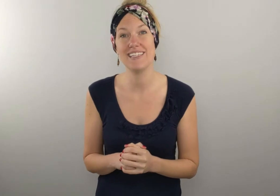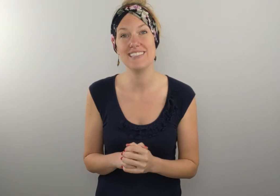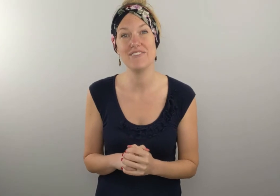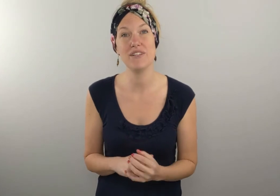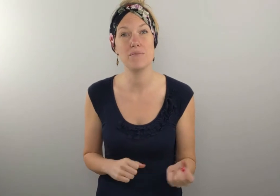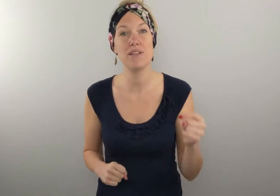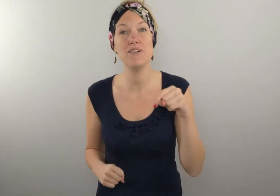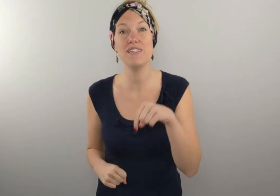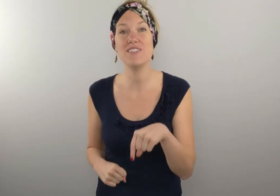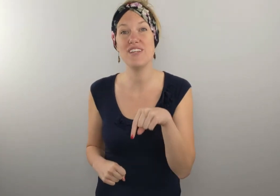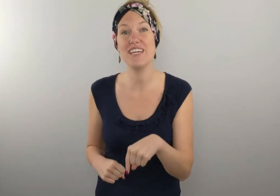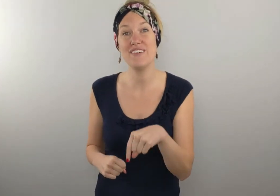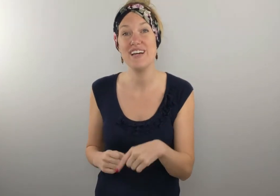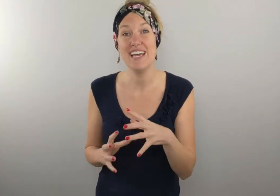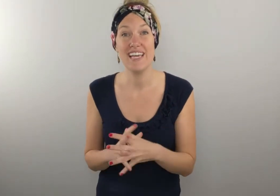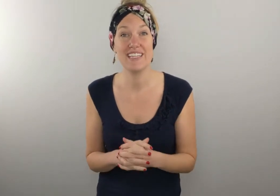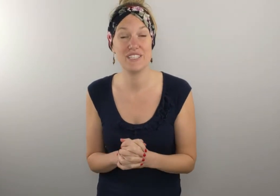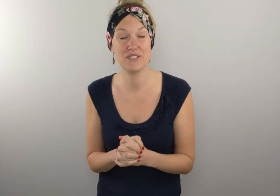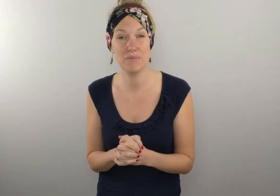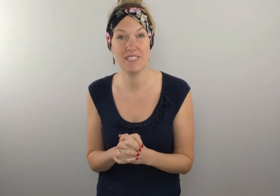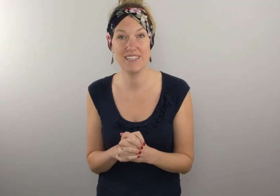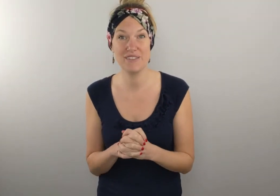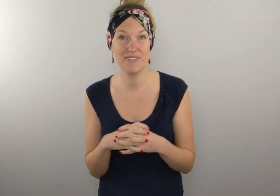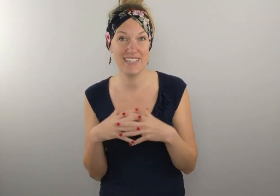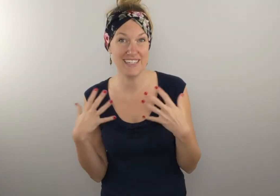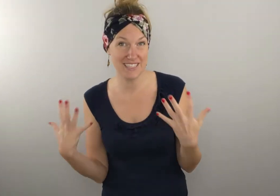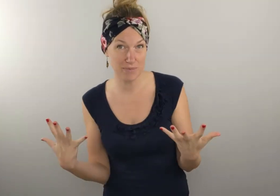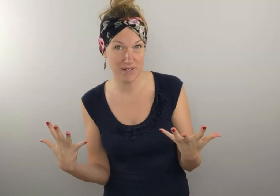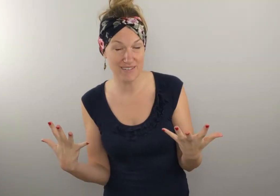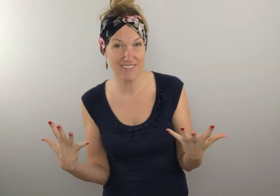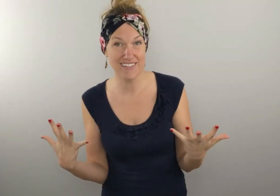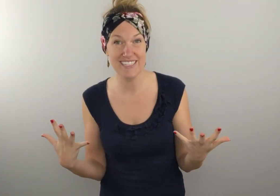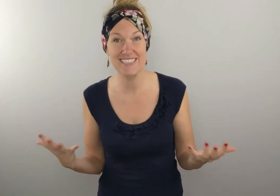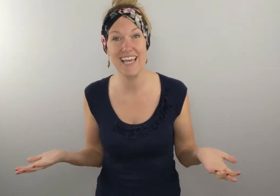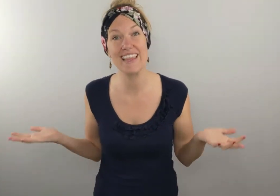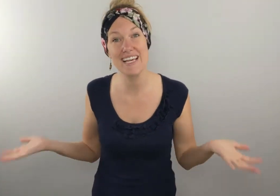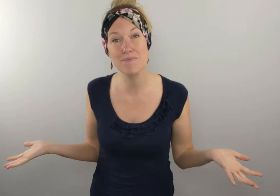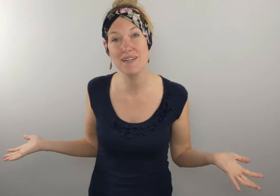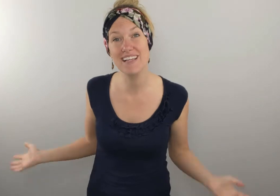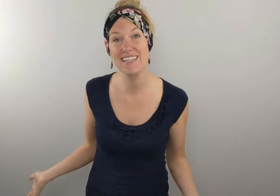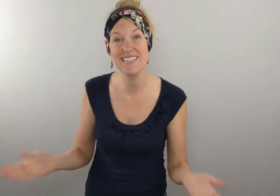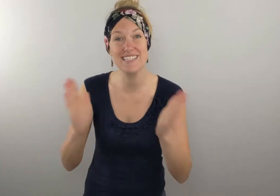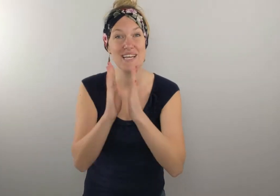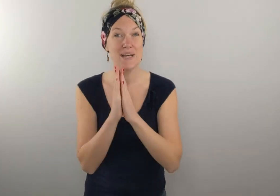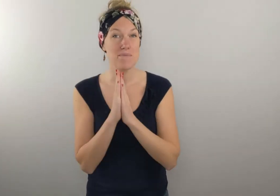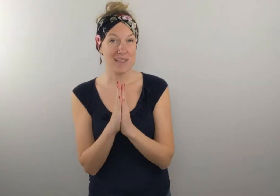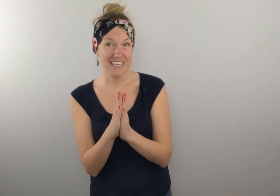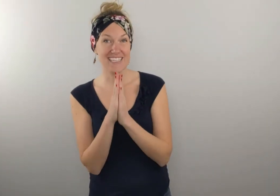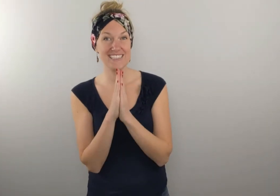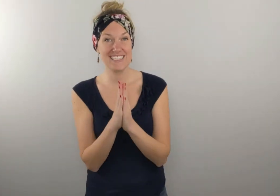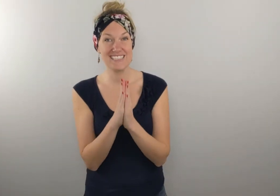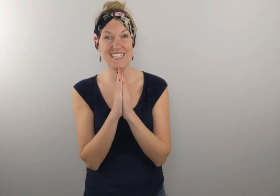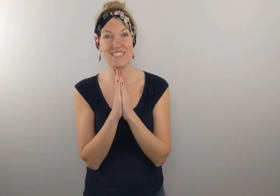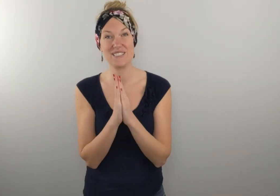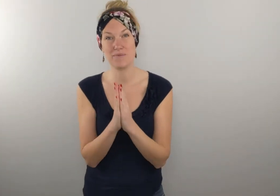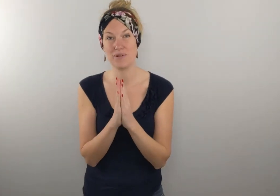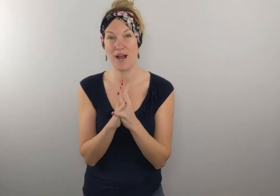If you look below this video, in the description, you'll find a link to print off lyrics. And last but not least, please consider